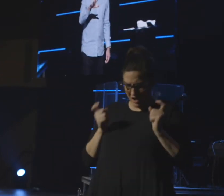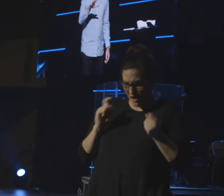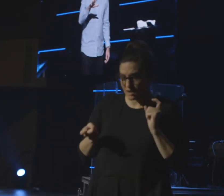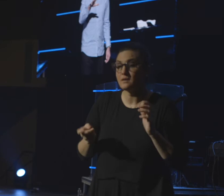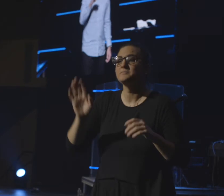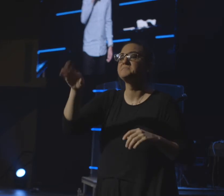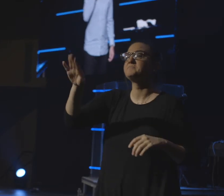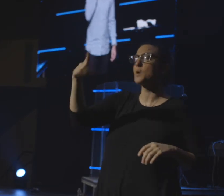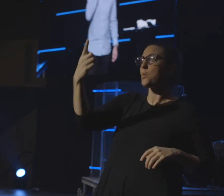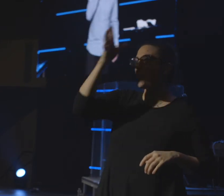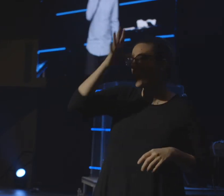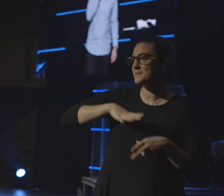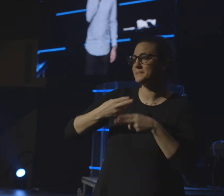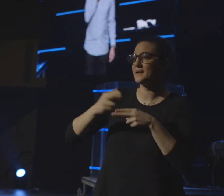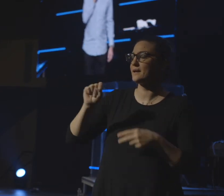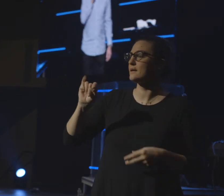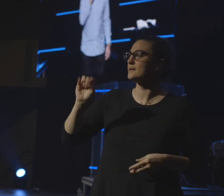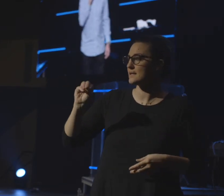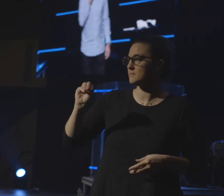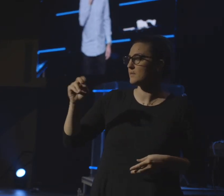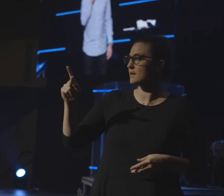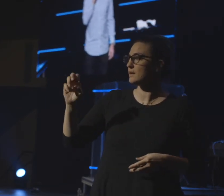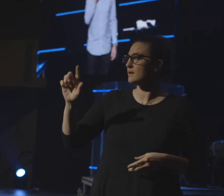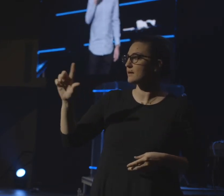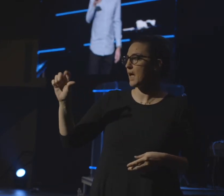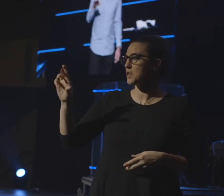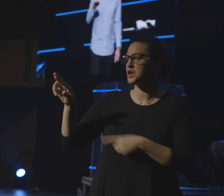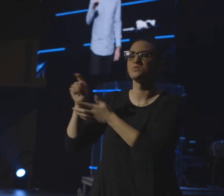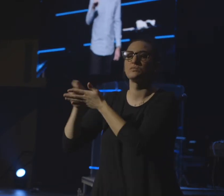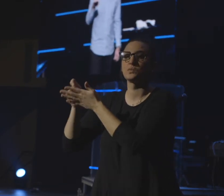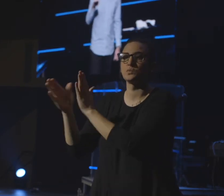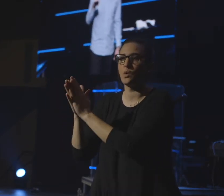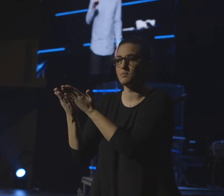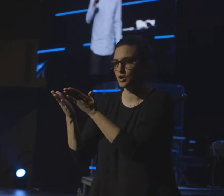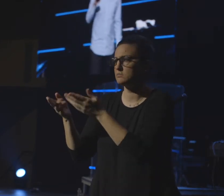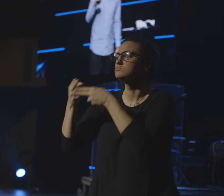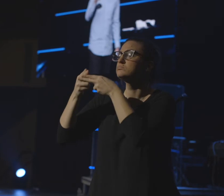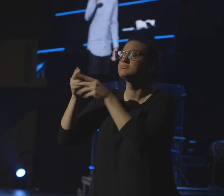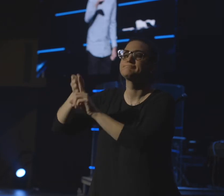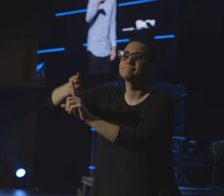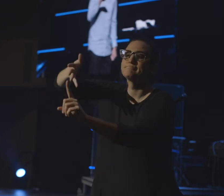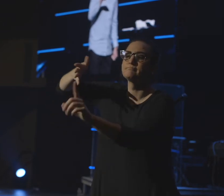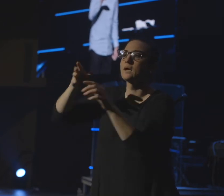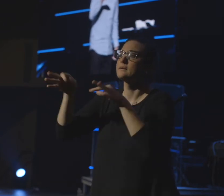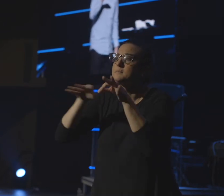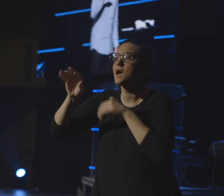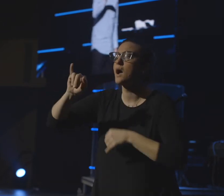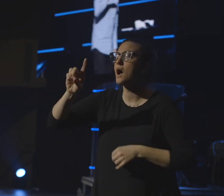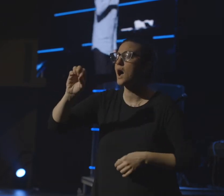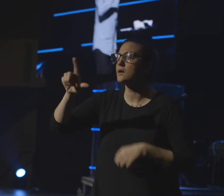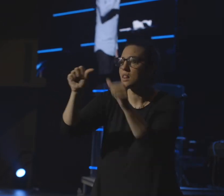idol? What's that mean? Let me put it, what he says, very helpful. An idol is anything